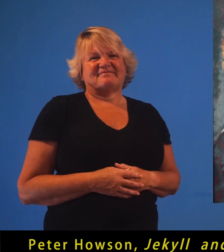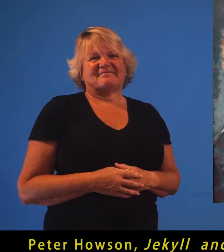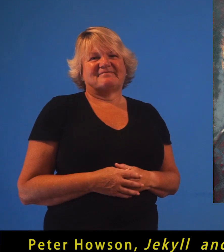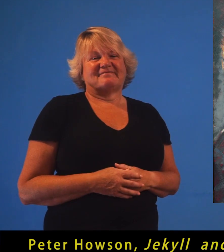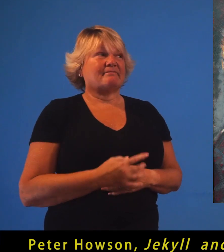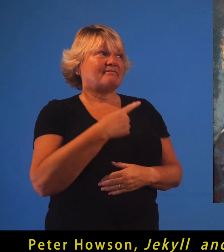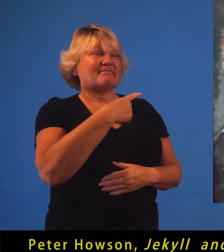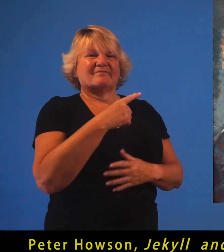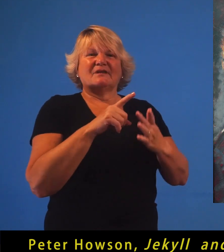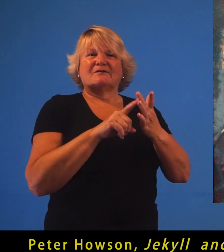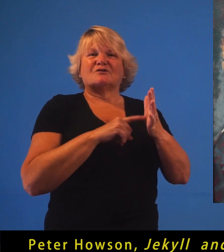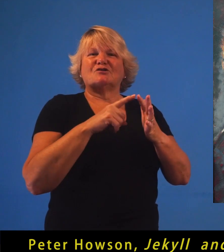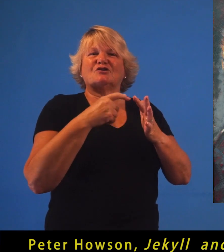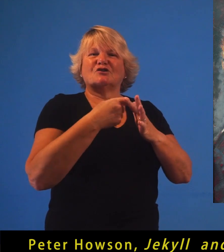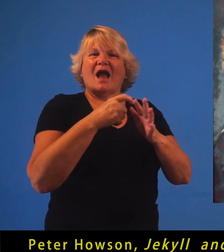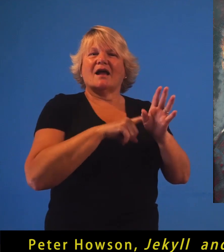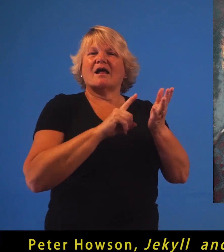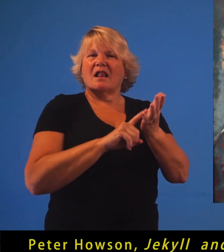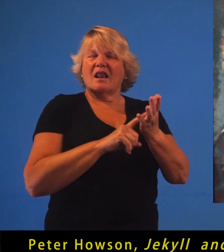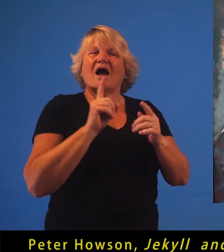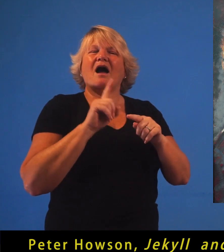Jekyll and Hyde.